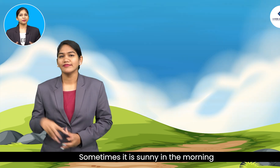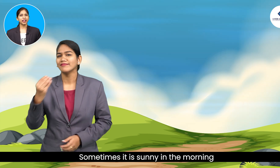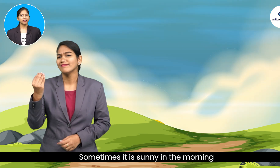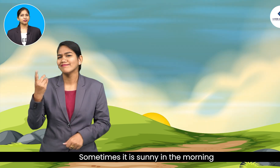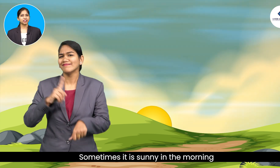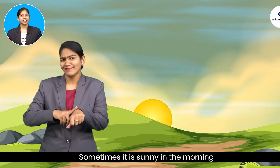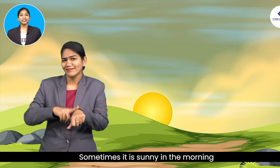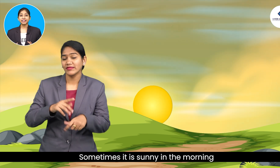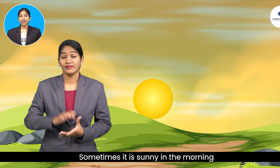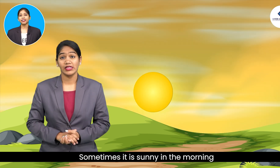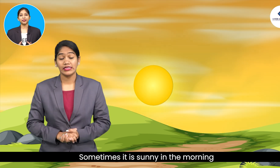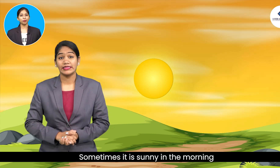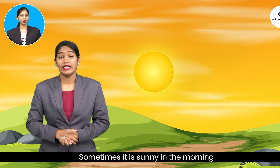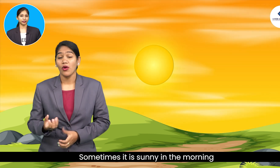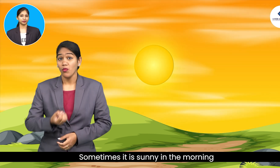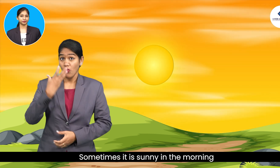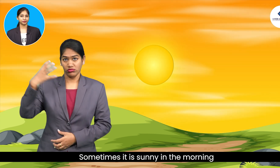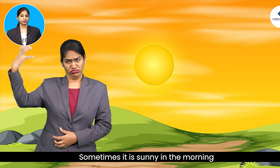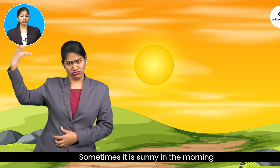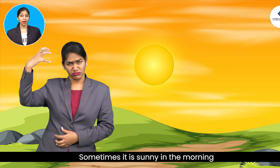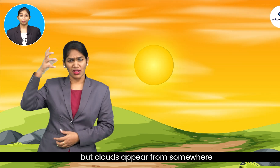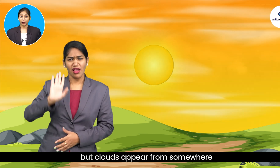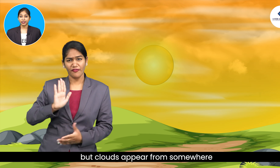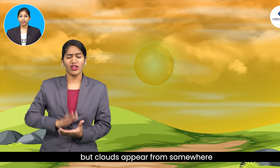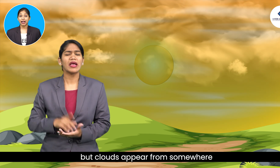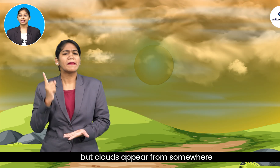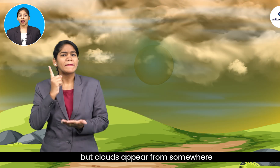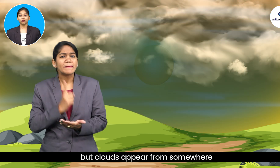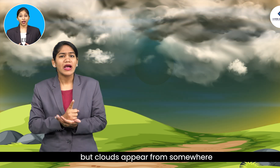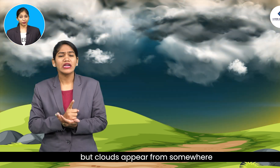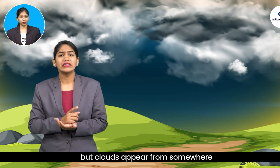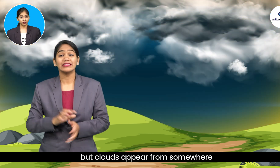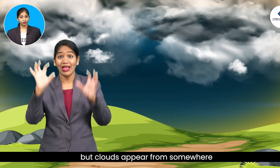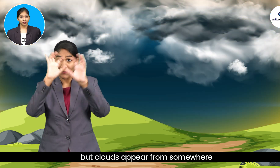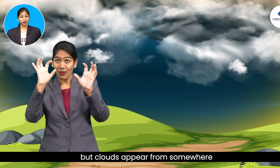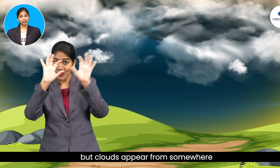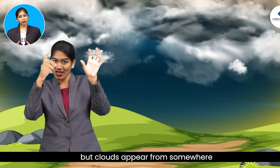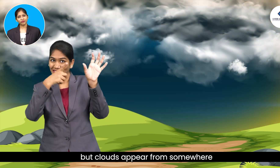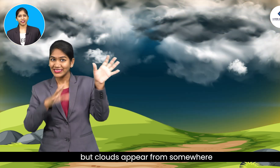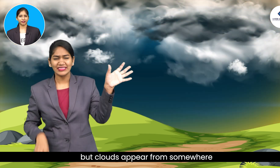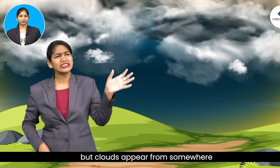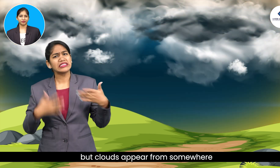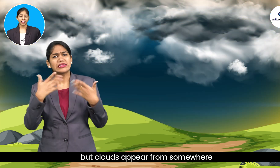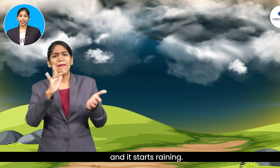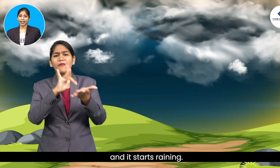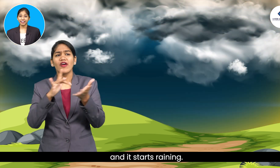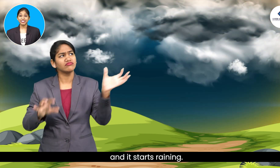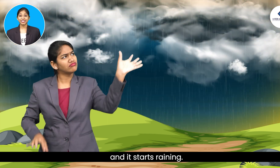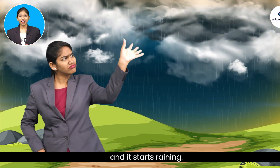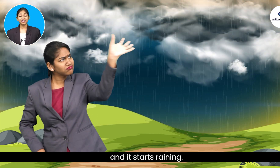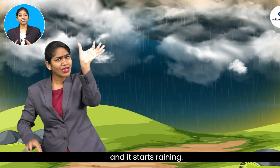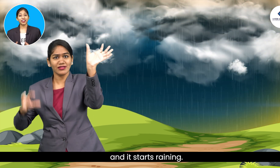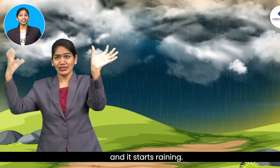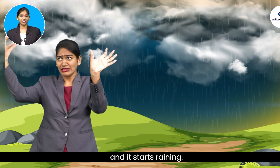Sometimes it is sunny in the morning But clouds appear from somewhere And